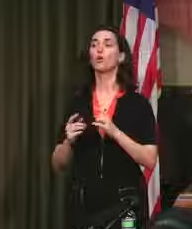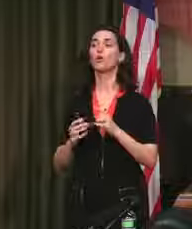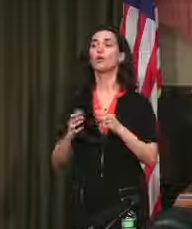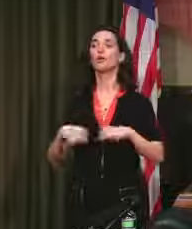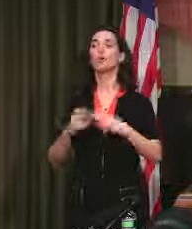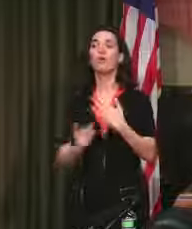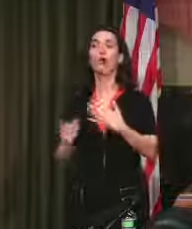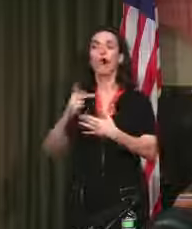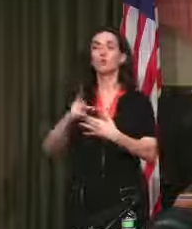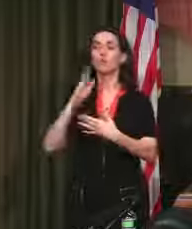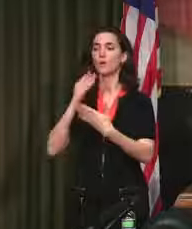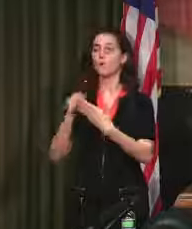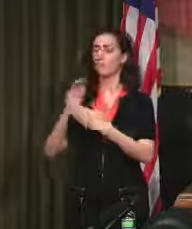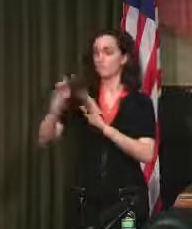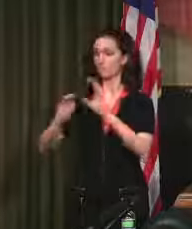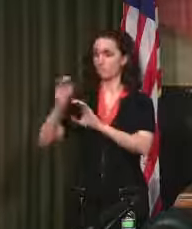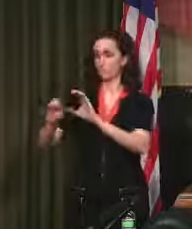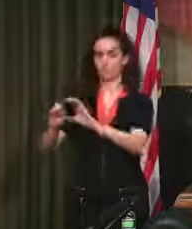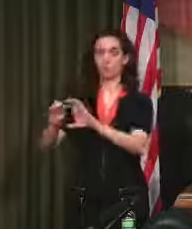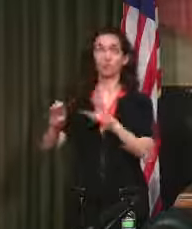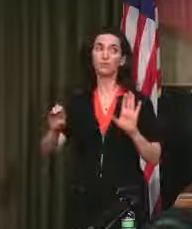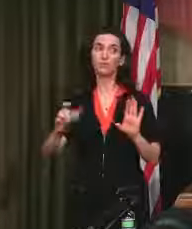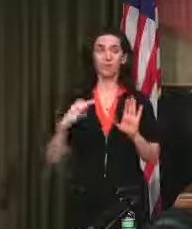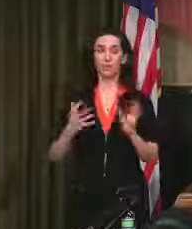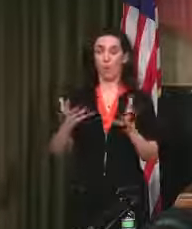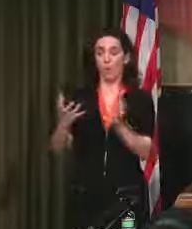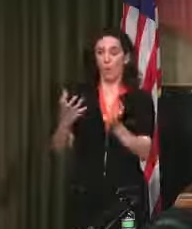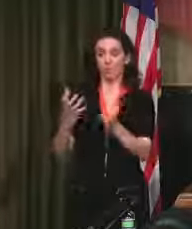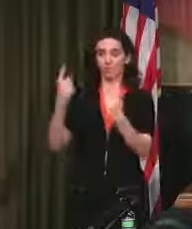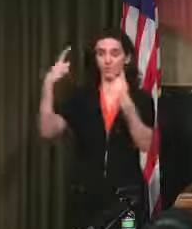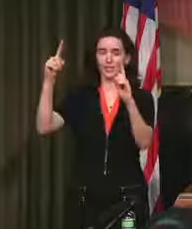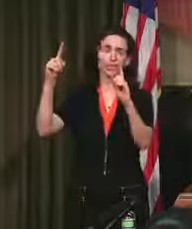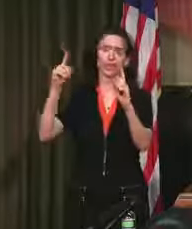it is not everything that we wanted it to be.